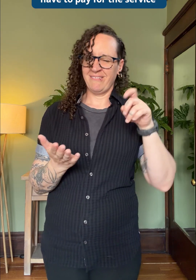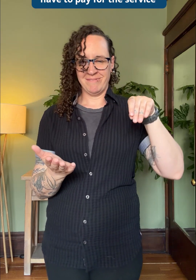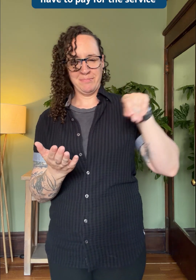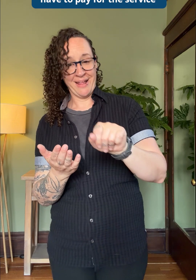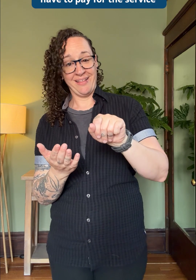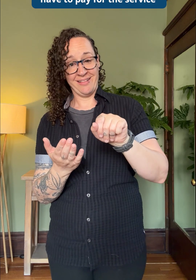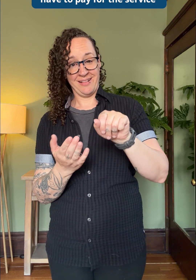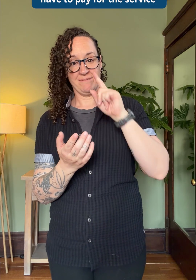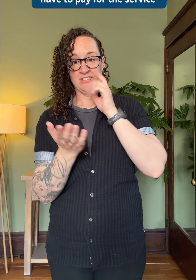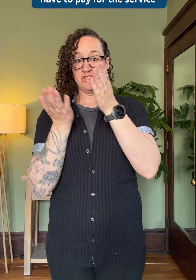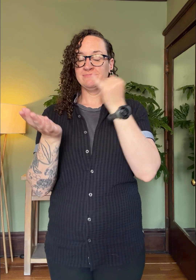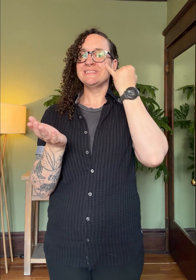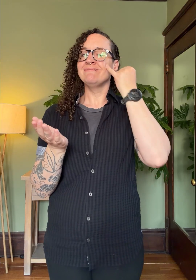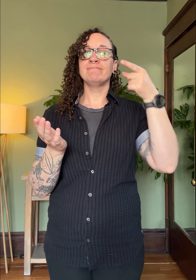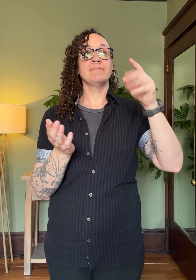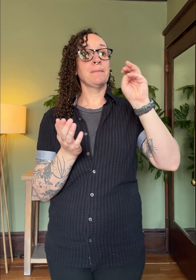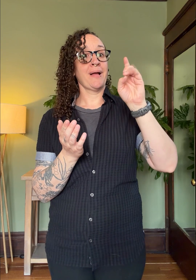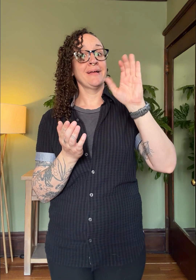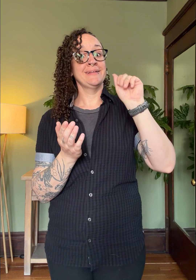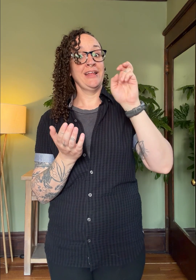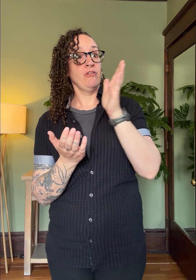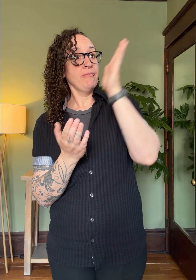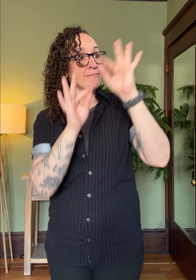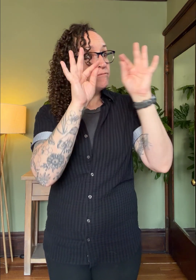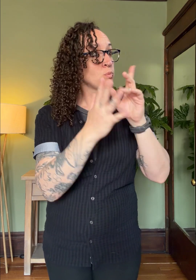pay for the service if Medicare doesn't approve it.